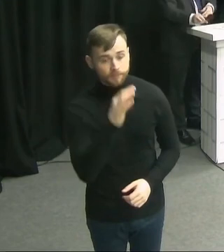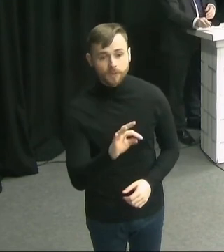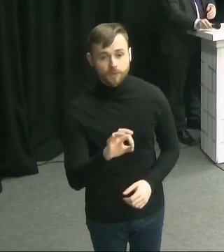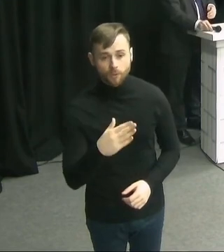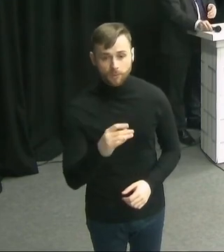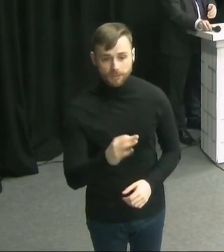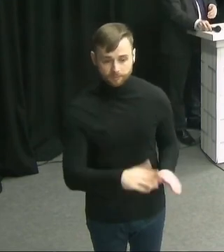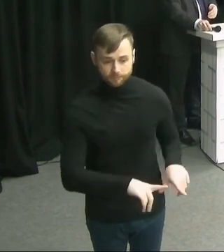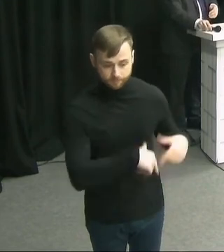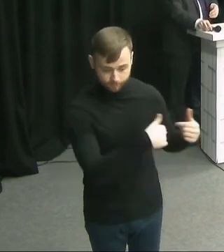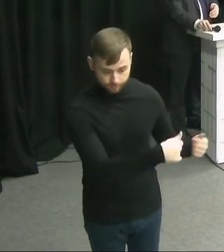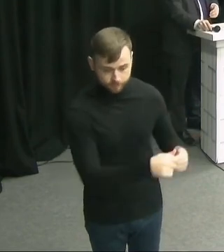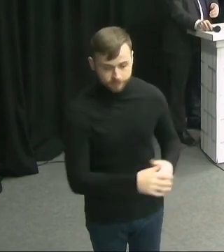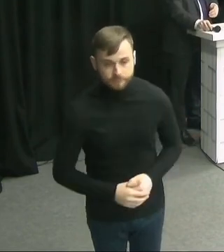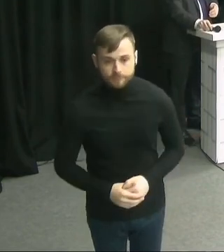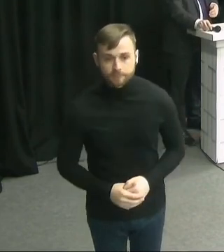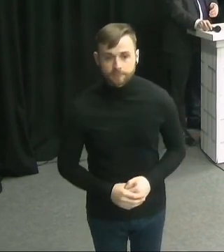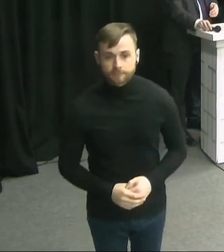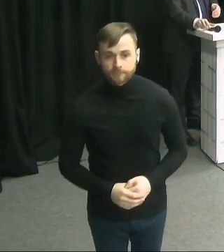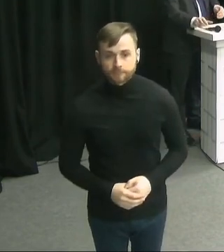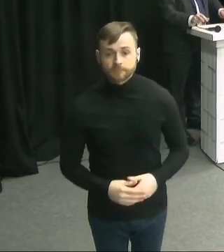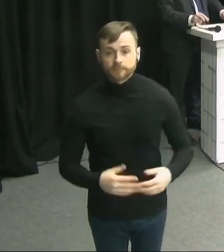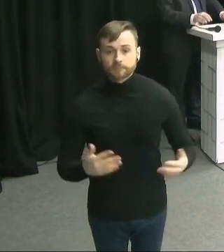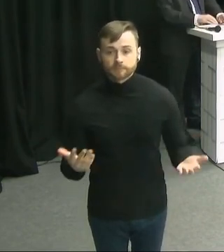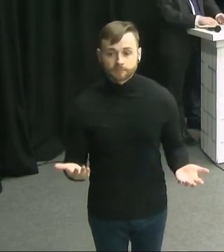this. Thank you. Professor Thomas.